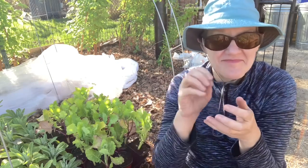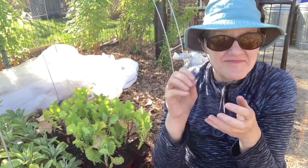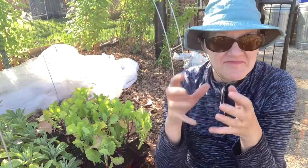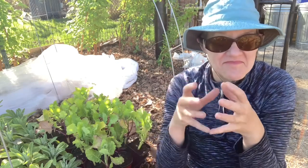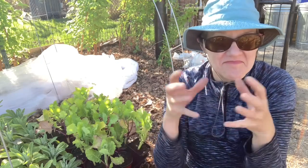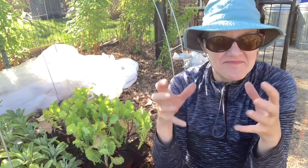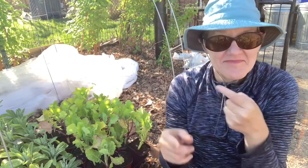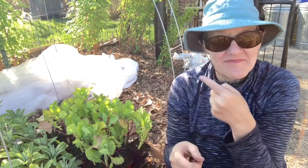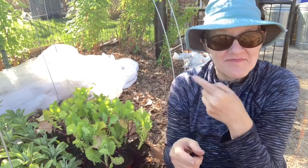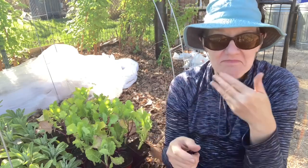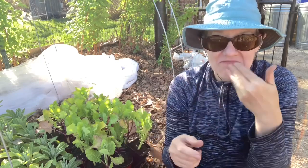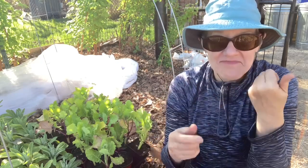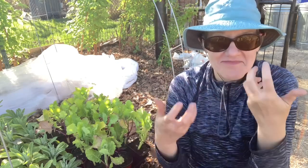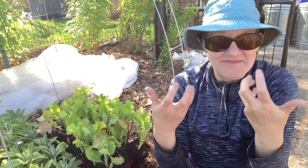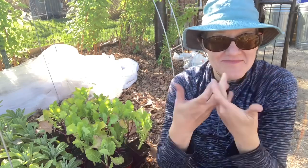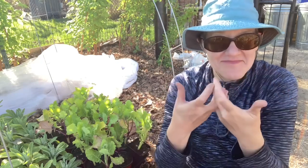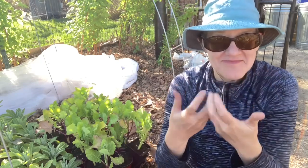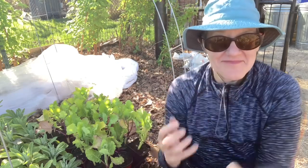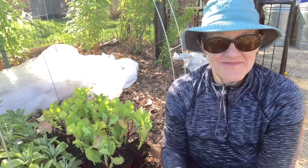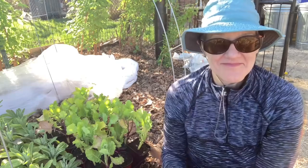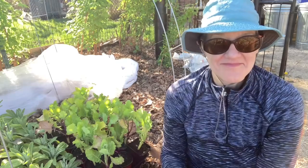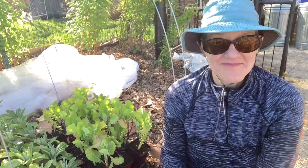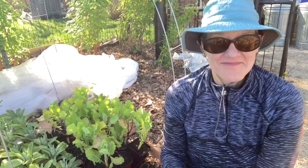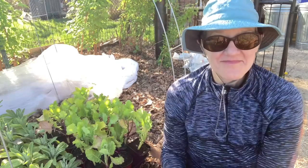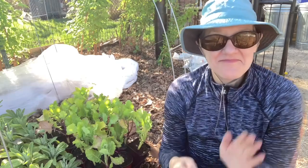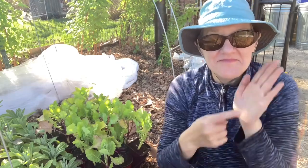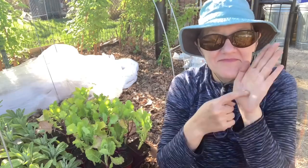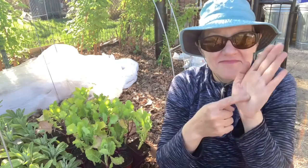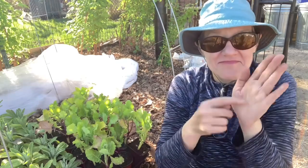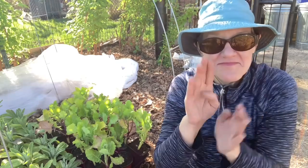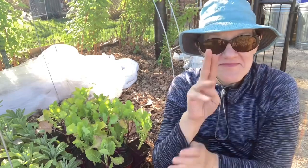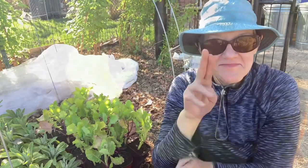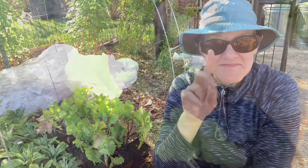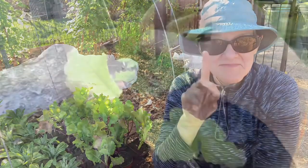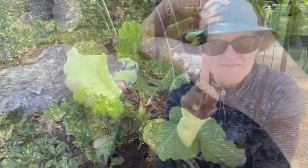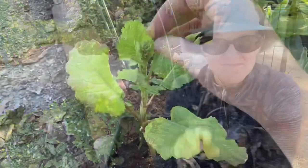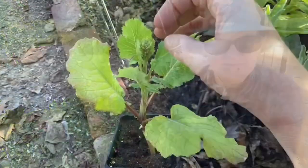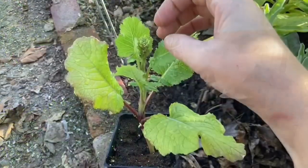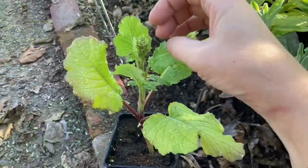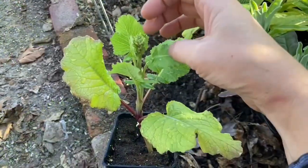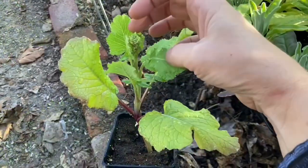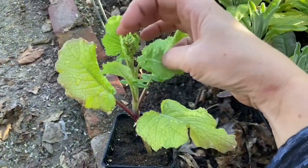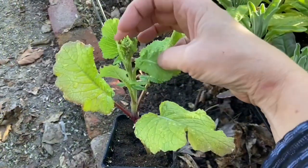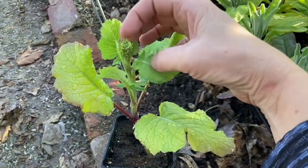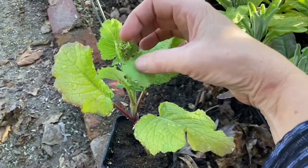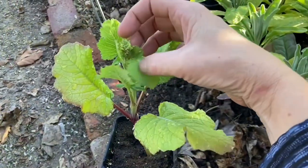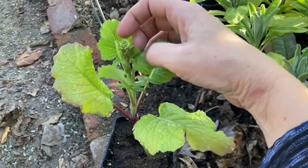the salads and it won't keep. This is a better fit for us. Let me show you one of the buds.